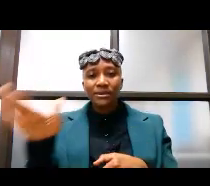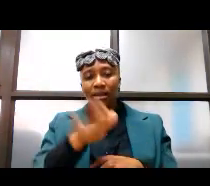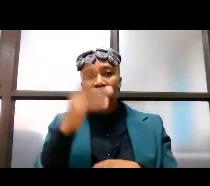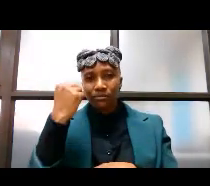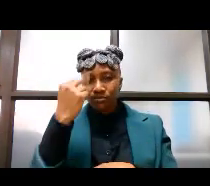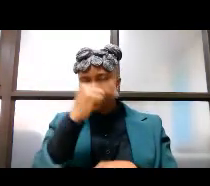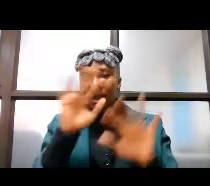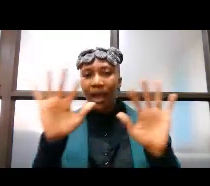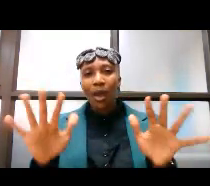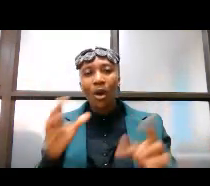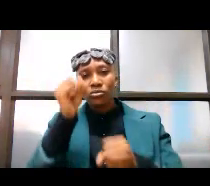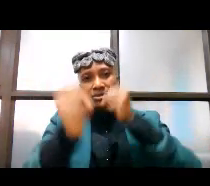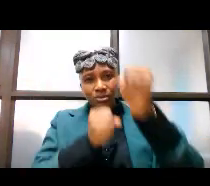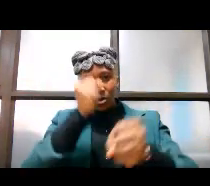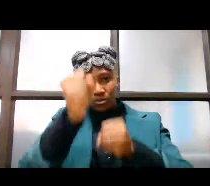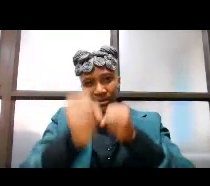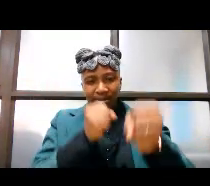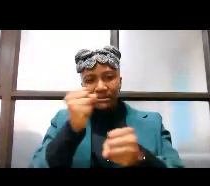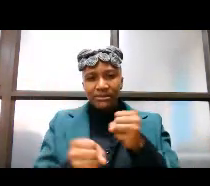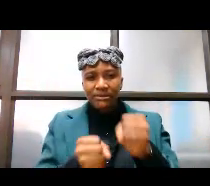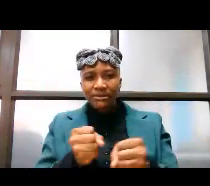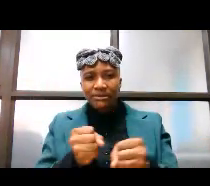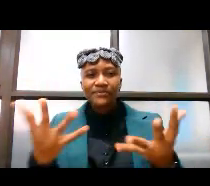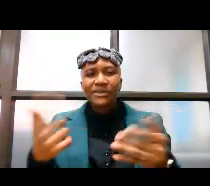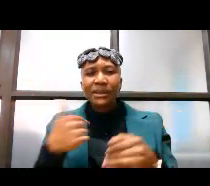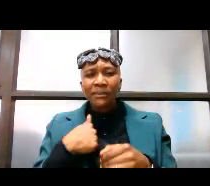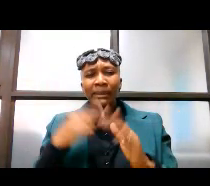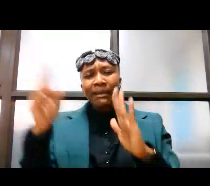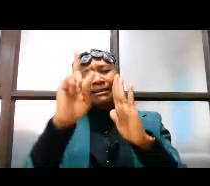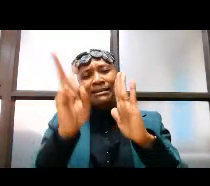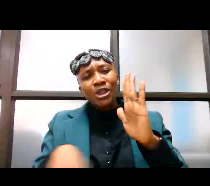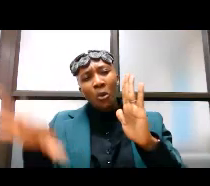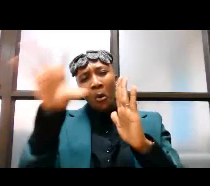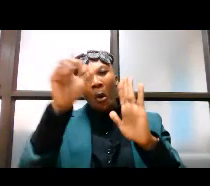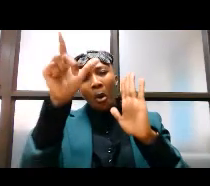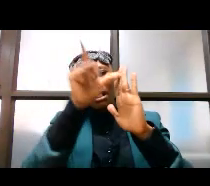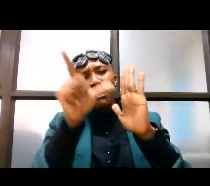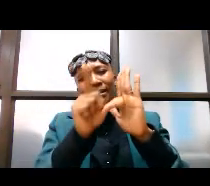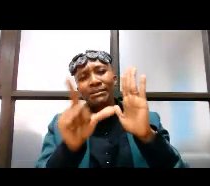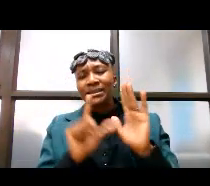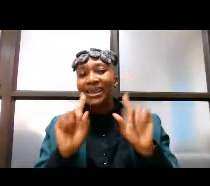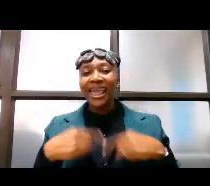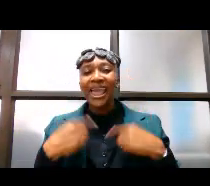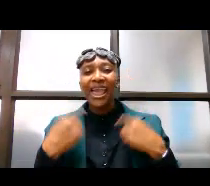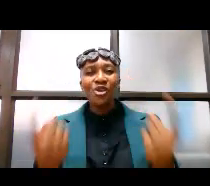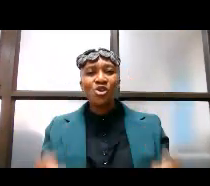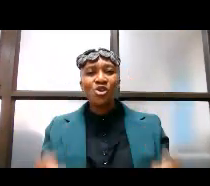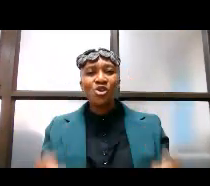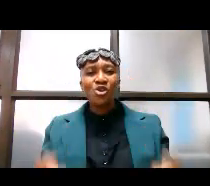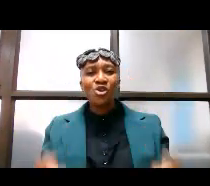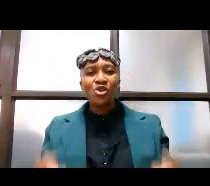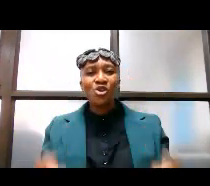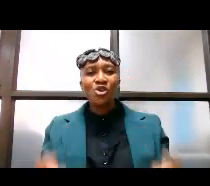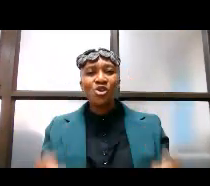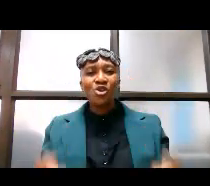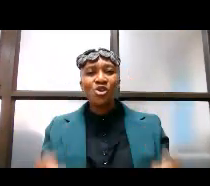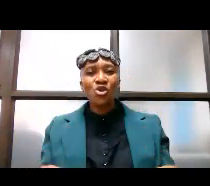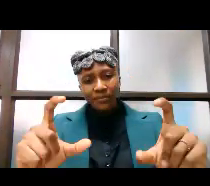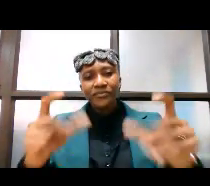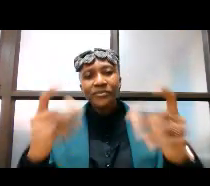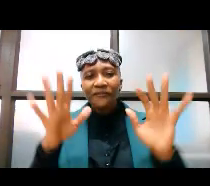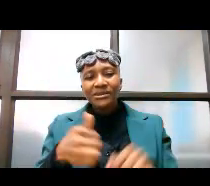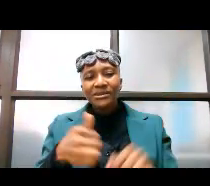It's comprehensive, and I wouldn't like to read through the whole list. You can take a screenshot photo and go through that